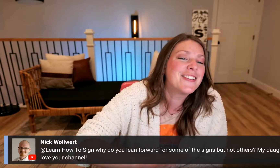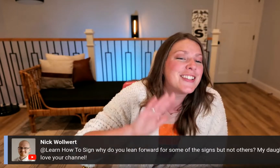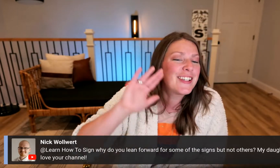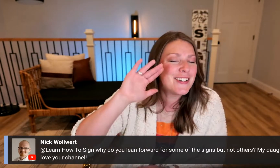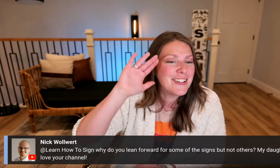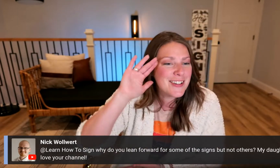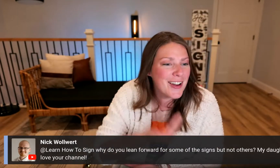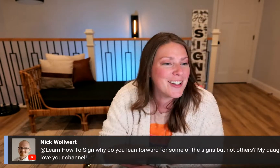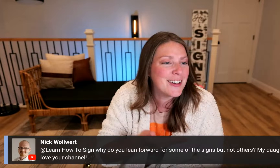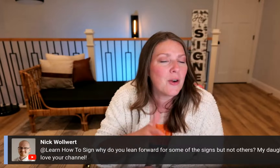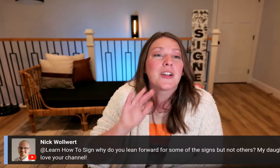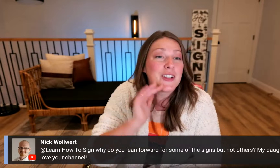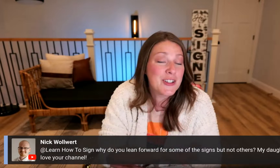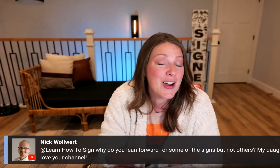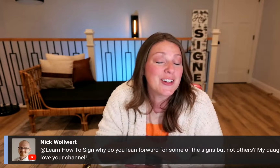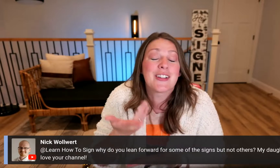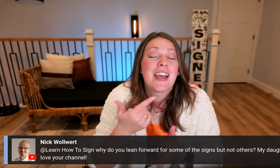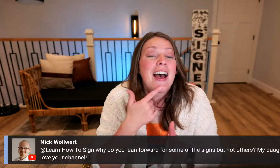to your daughter or your daughters.